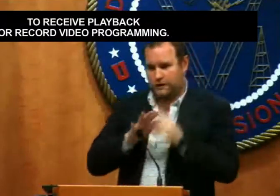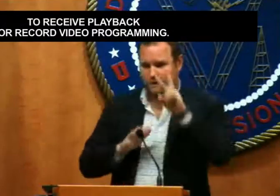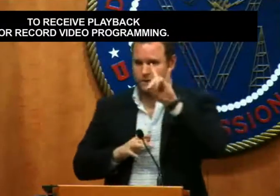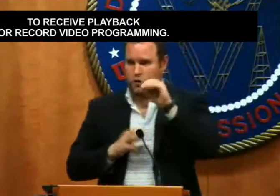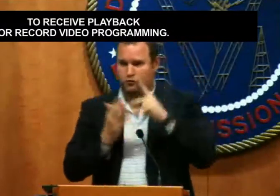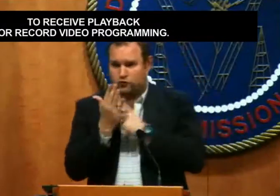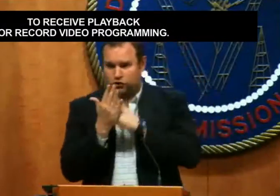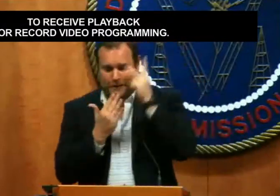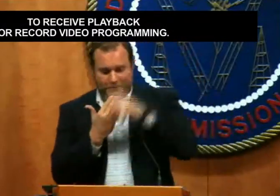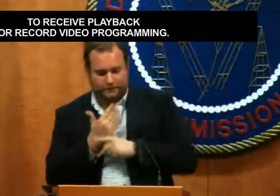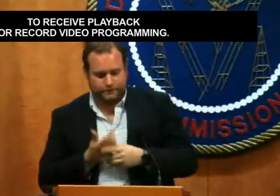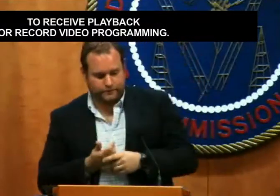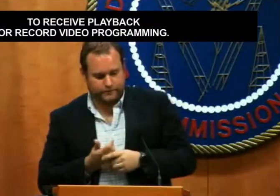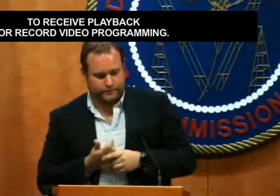or record video programming.